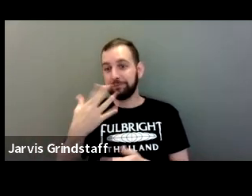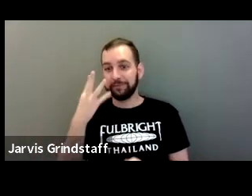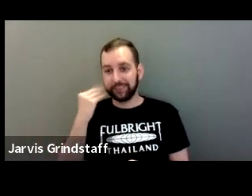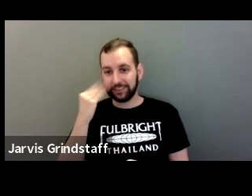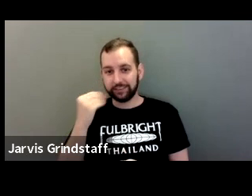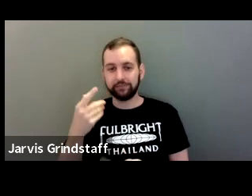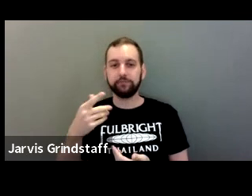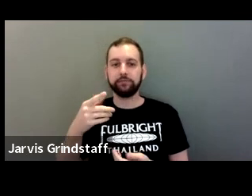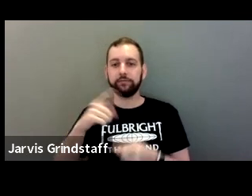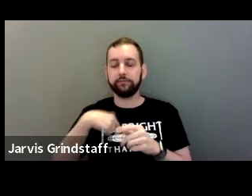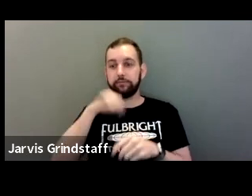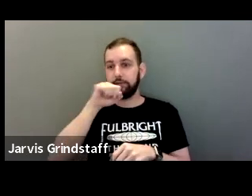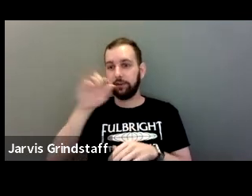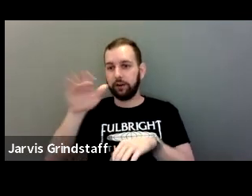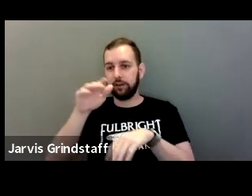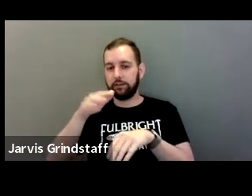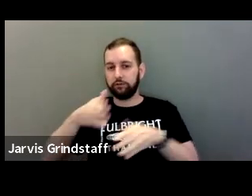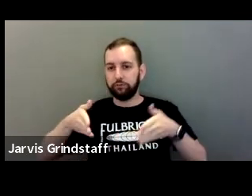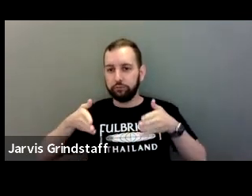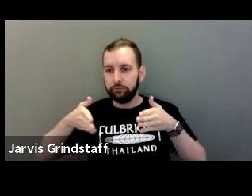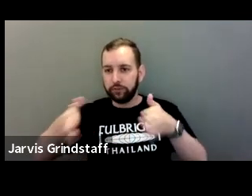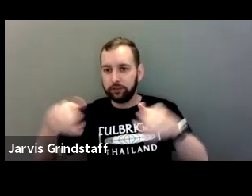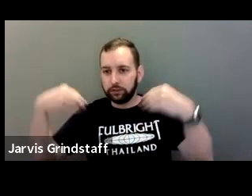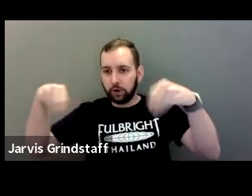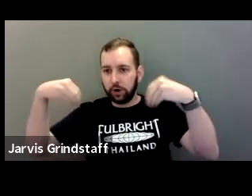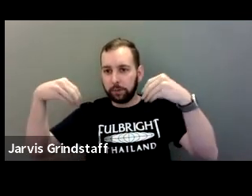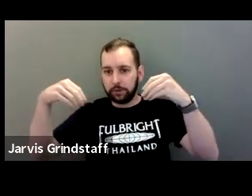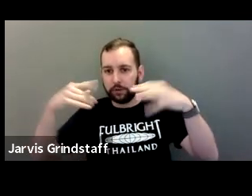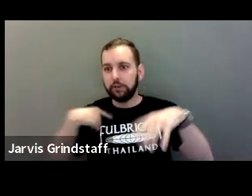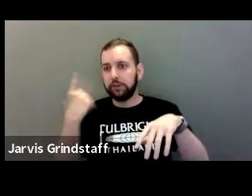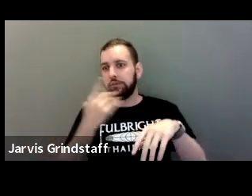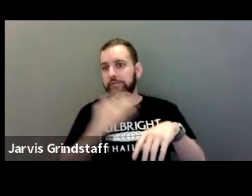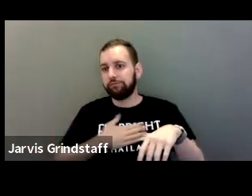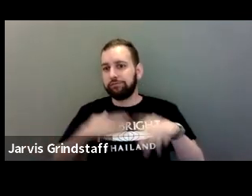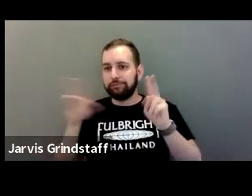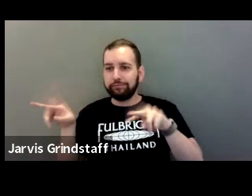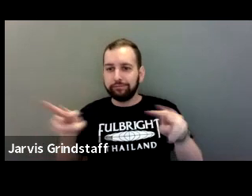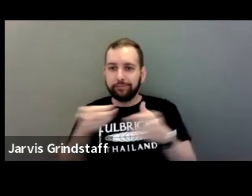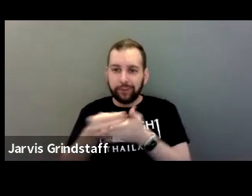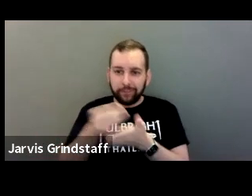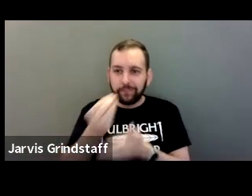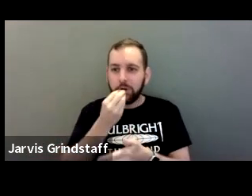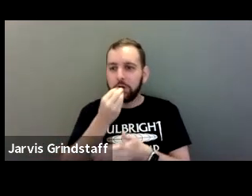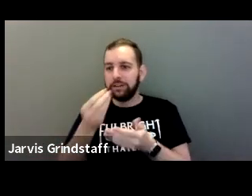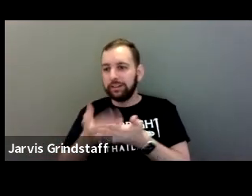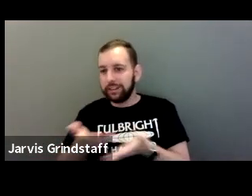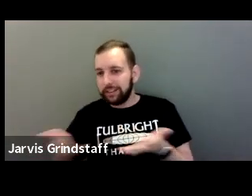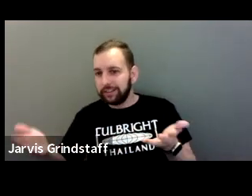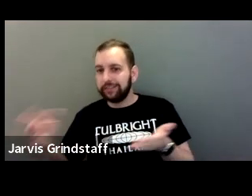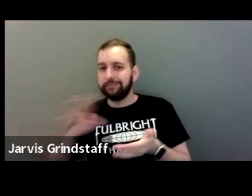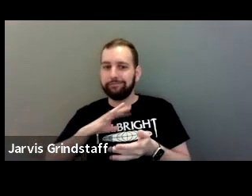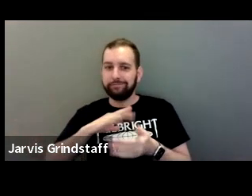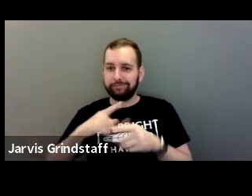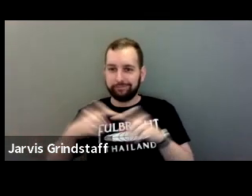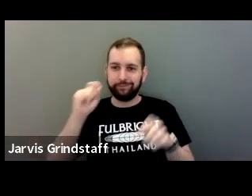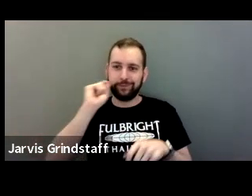It's a very high humidity. It was a great experience. So I loved these shops,